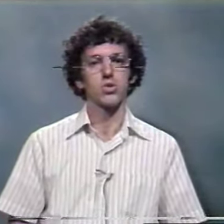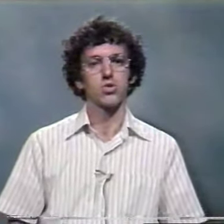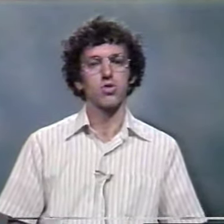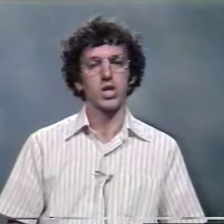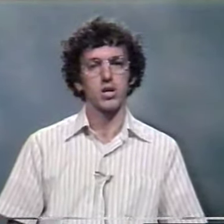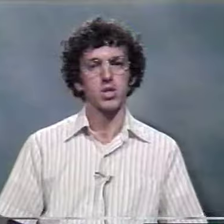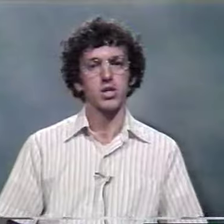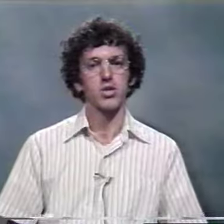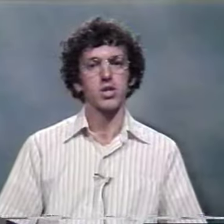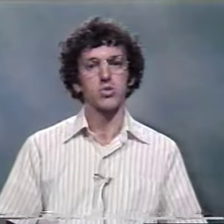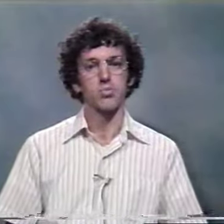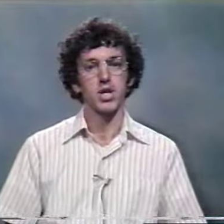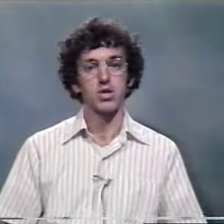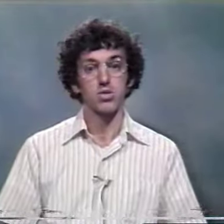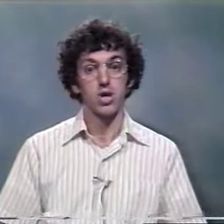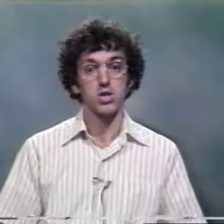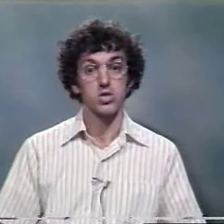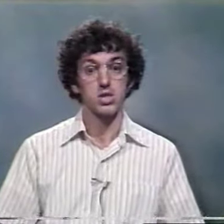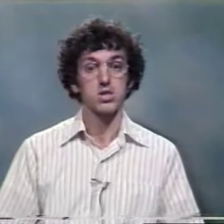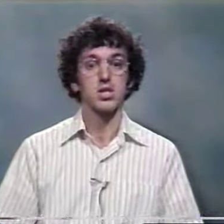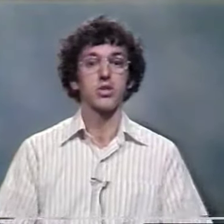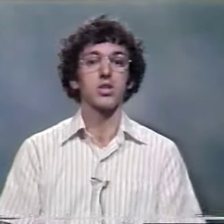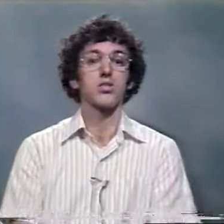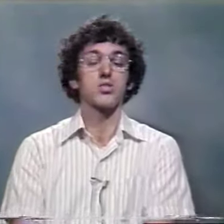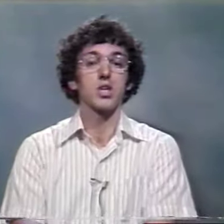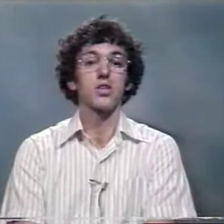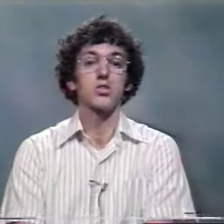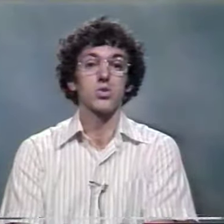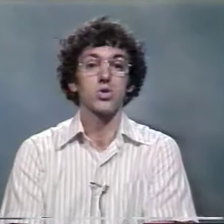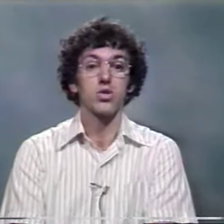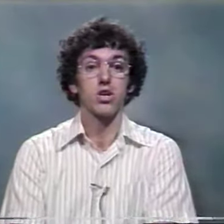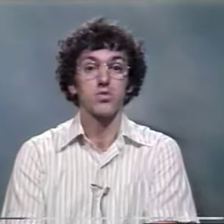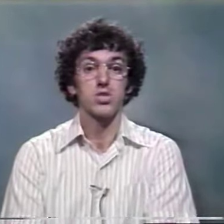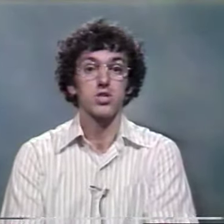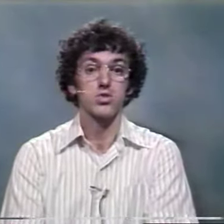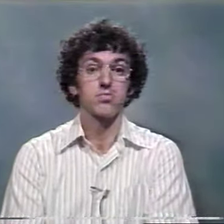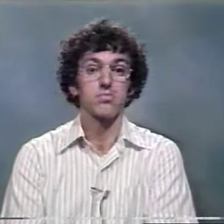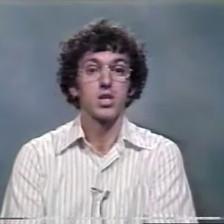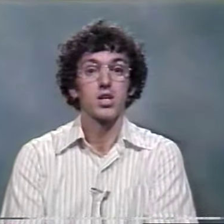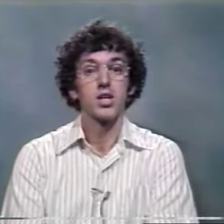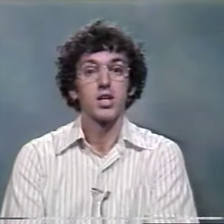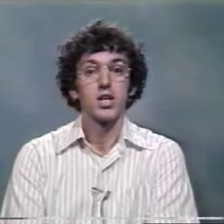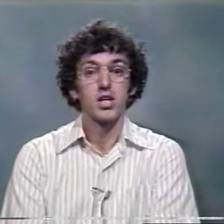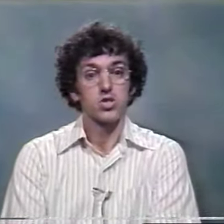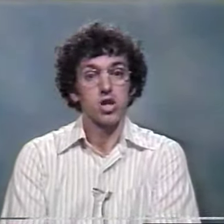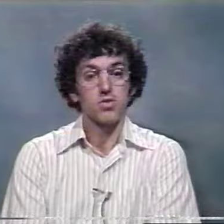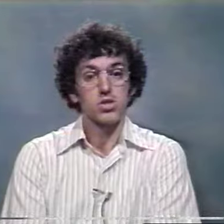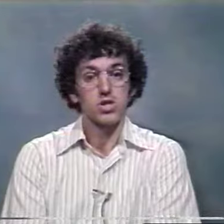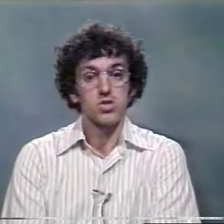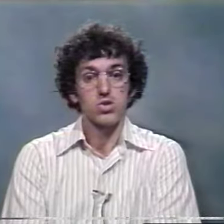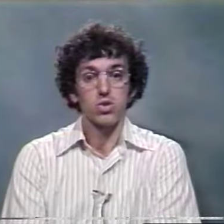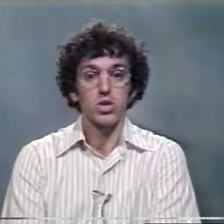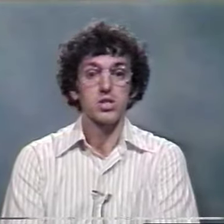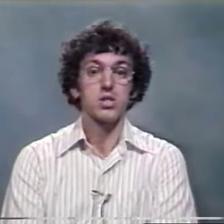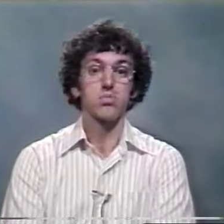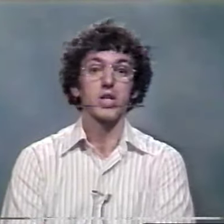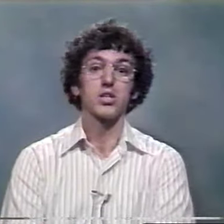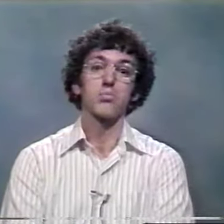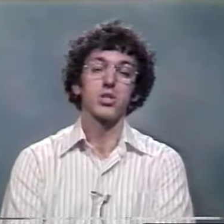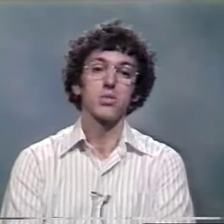new vocabulary and grammatical knowledge necessary to understand the story or conversation. Each conversation or story is explained and built up